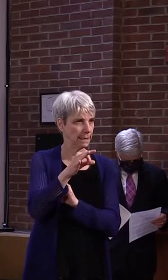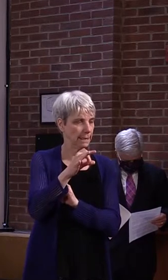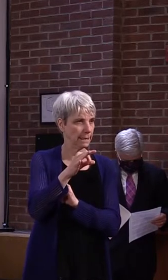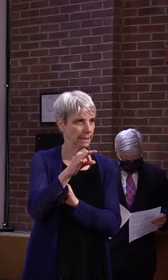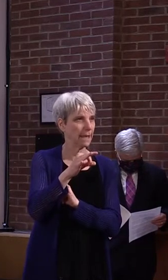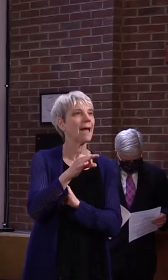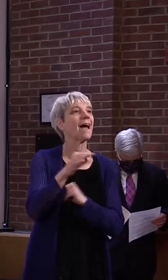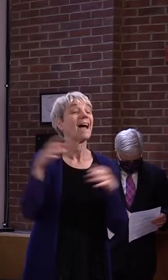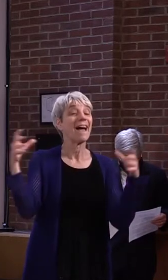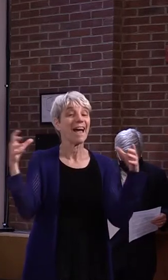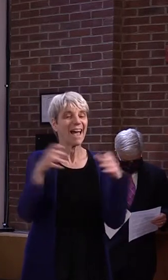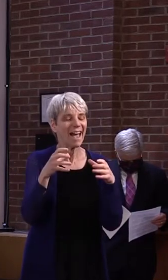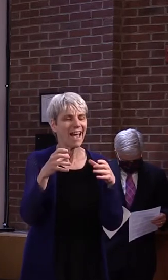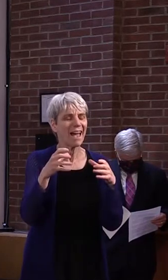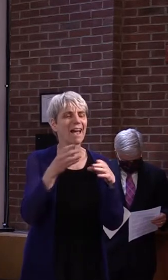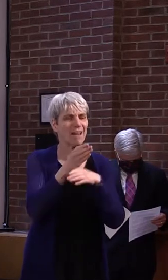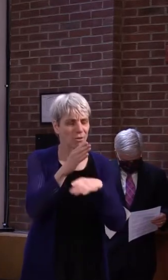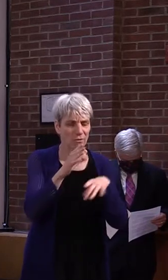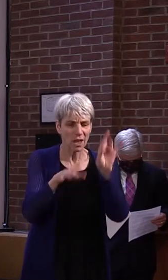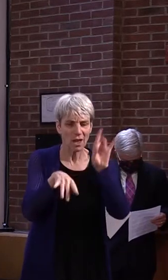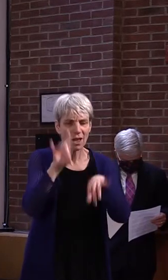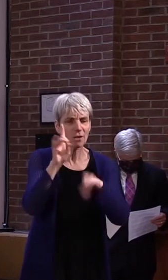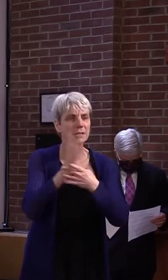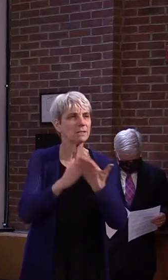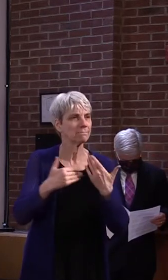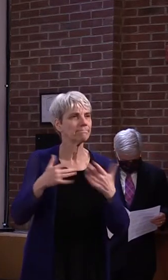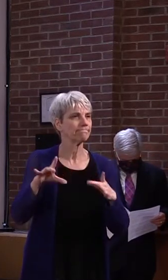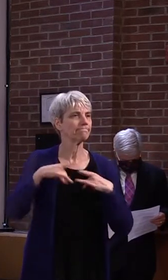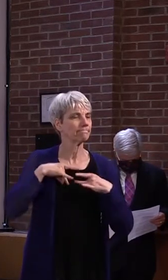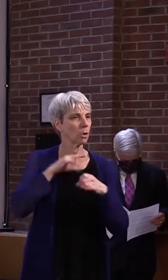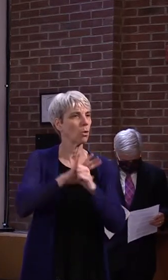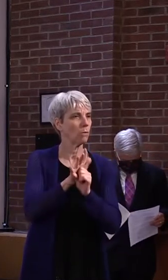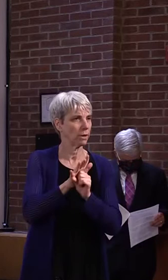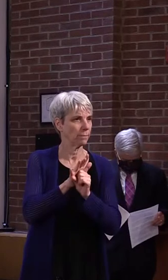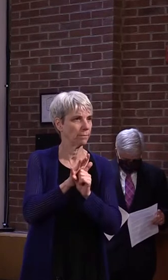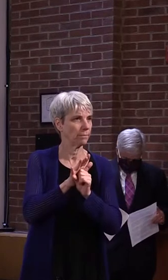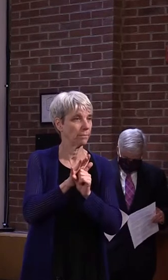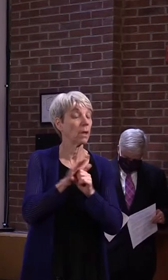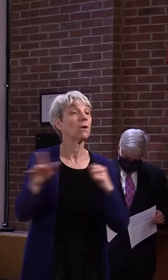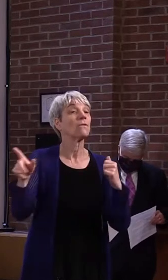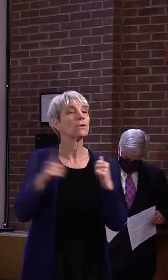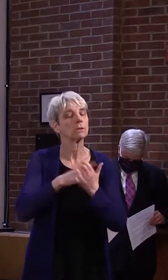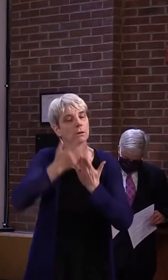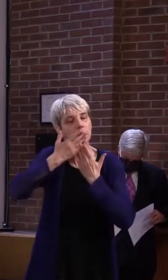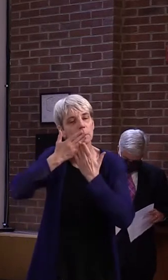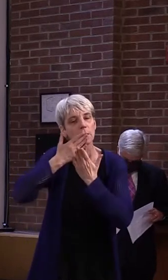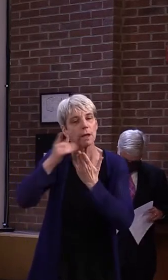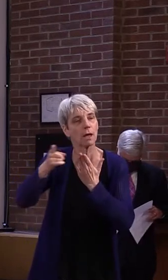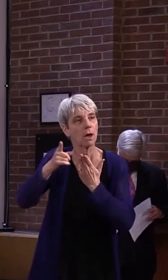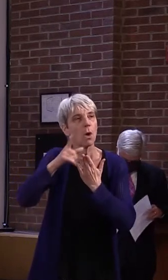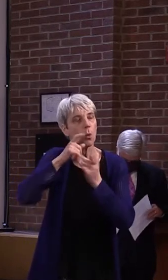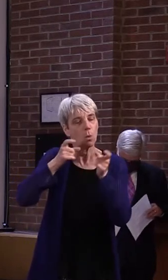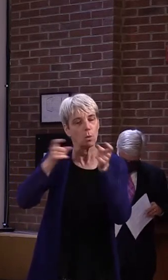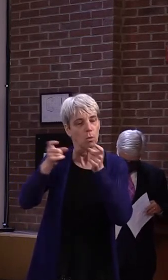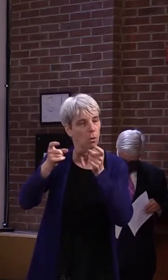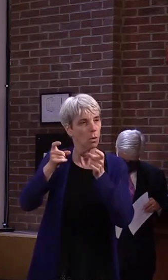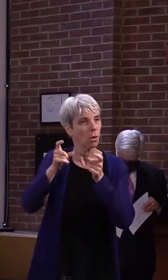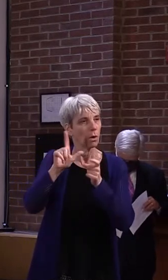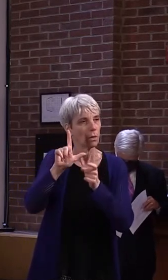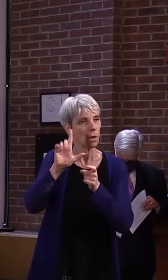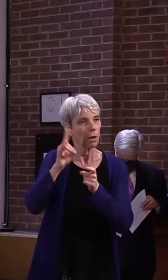At the outset, I want to first thank the management at the lodge, who've been eminently